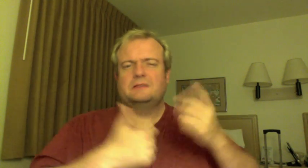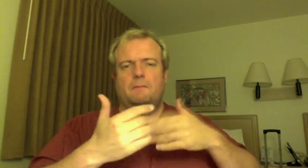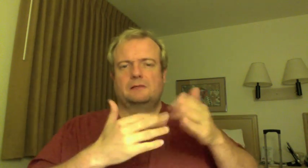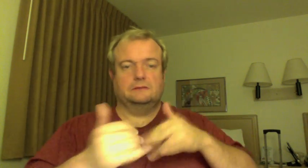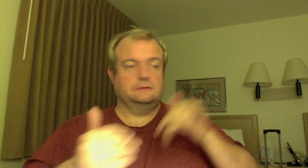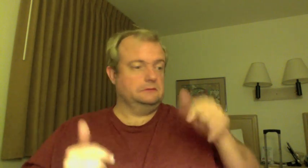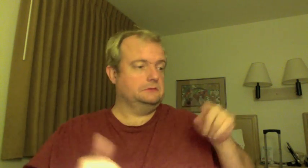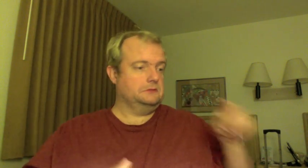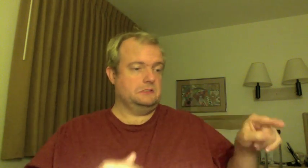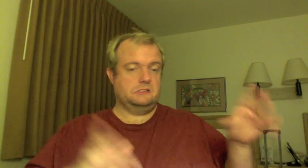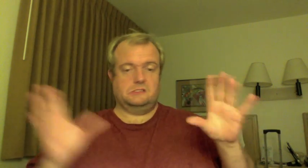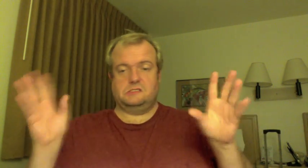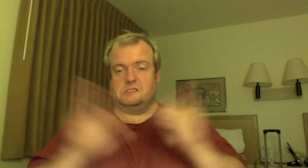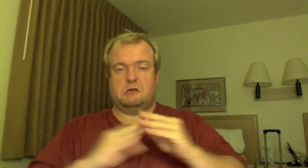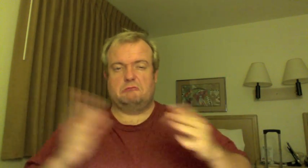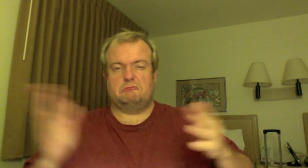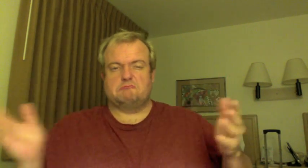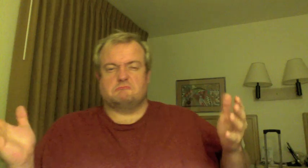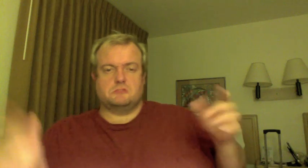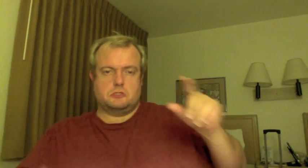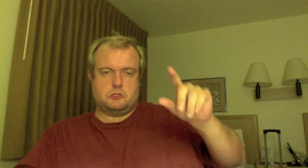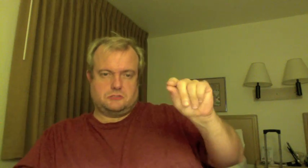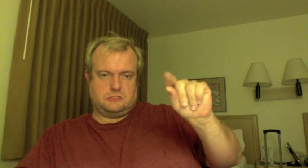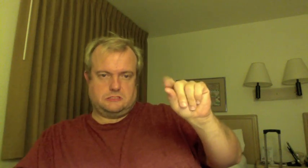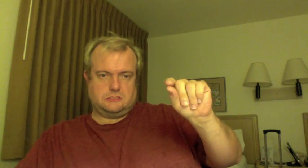Sunshine filters through the roof to light the building.